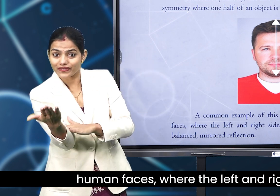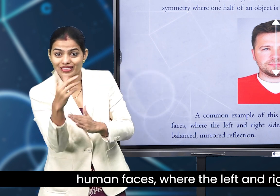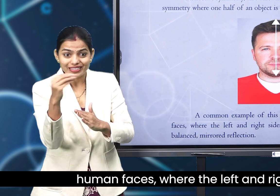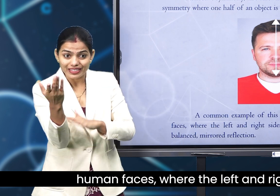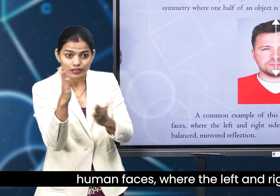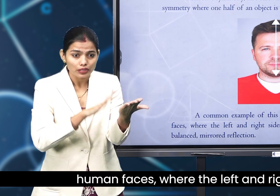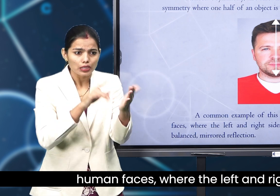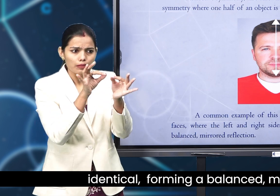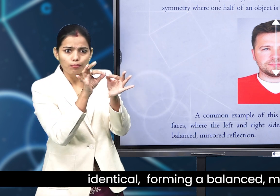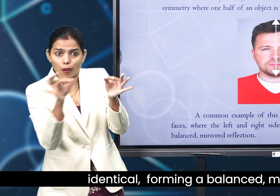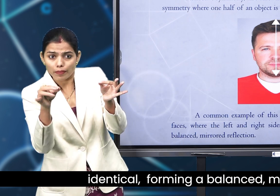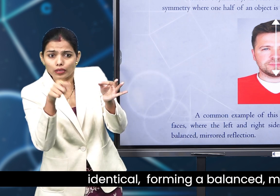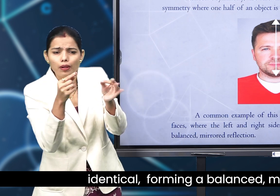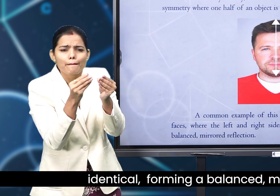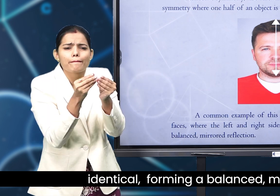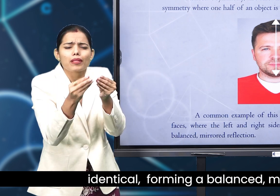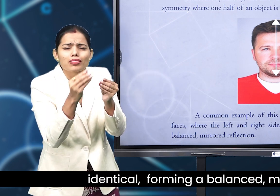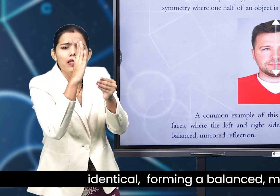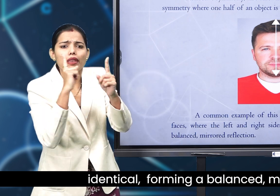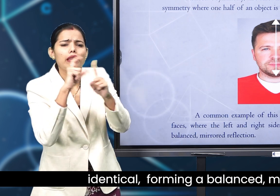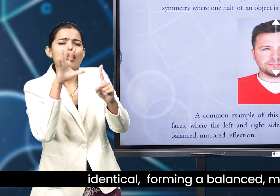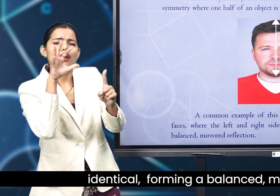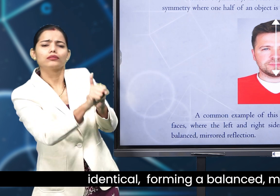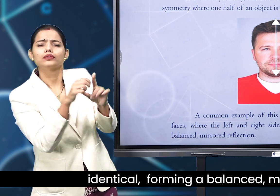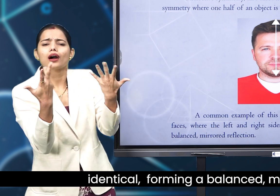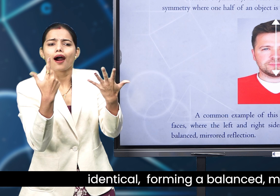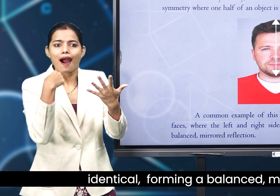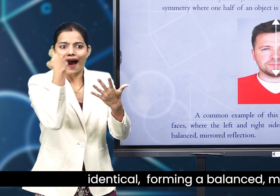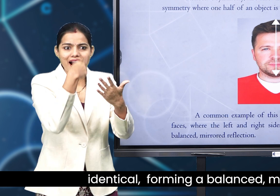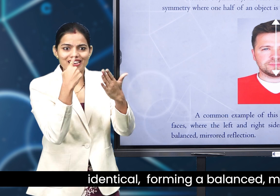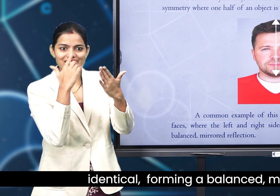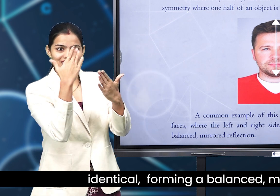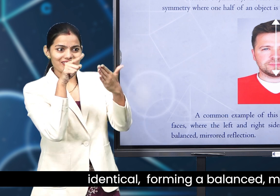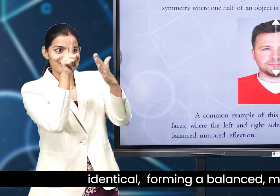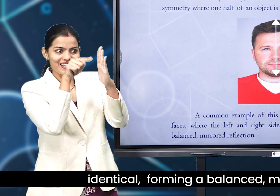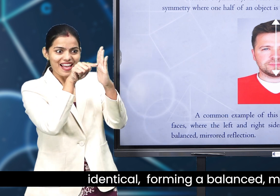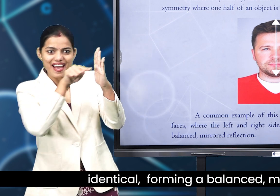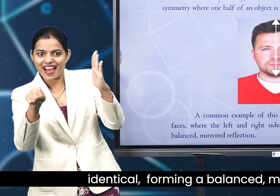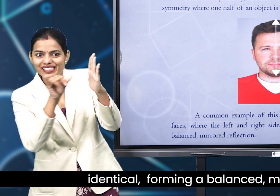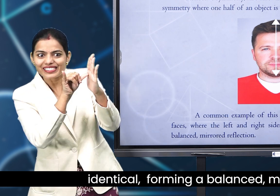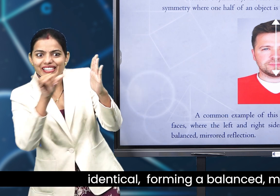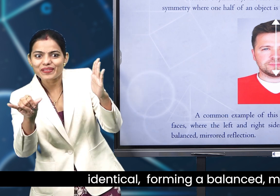are nearly identical, forming a balanced, mirrored reflection.